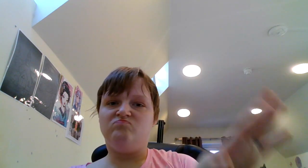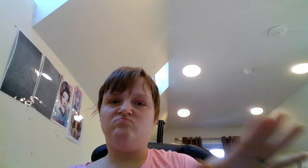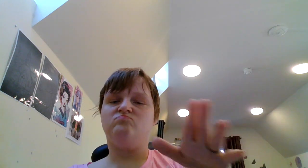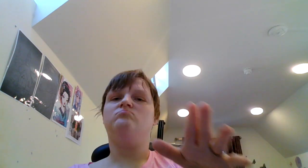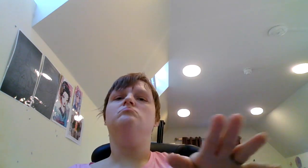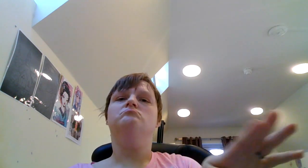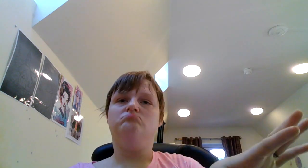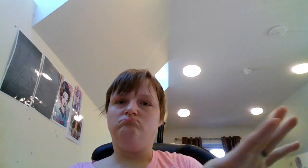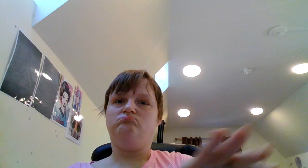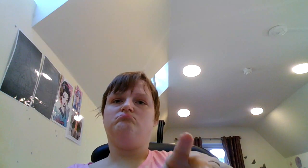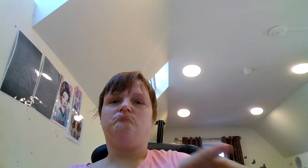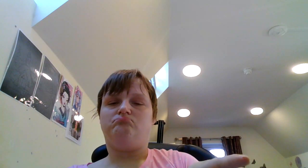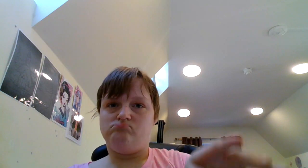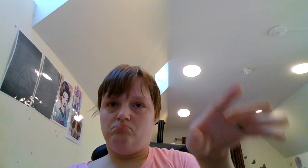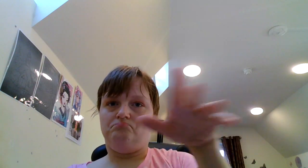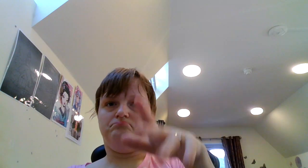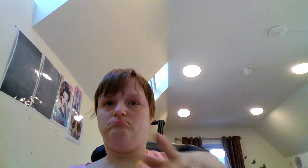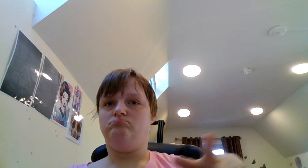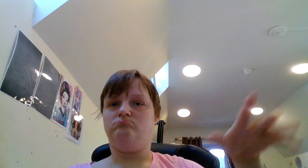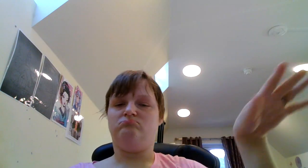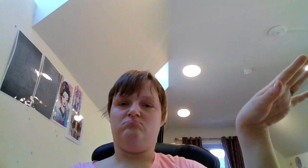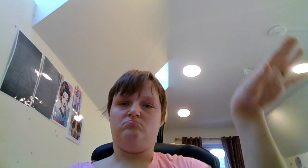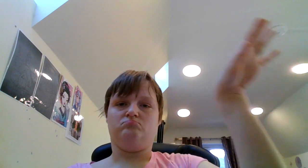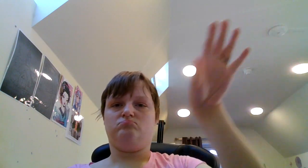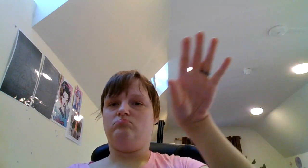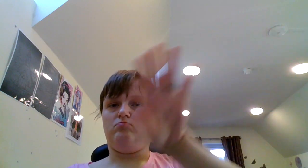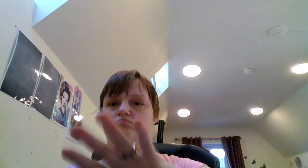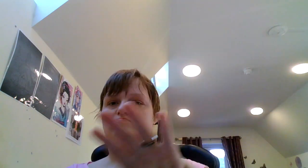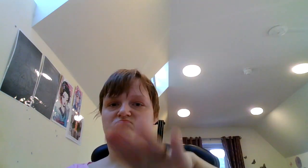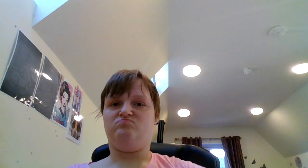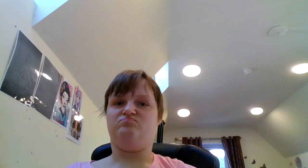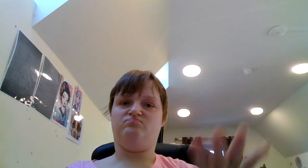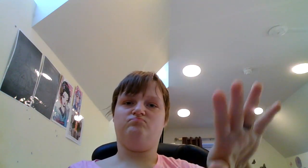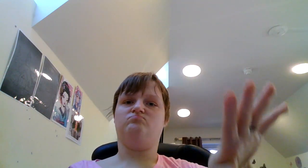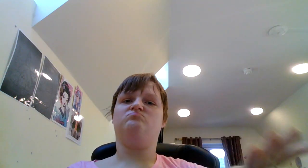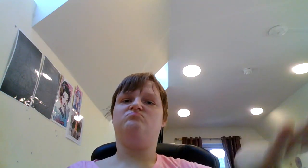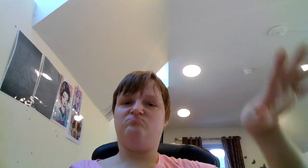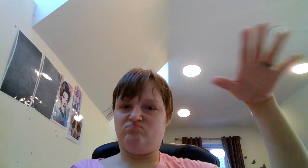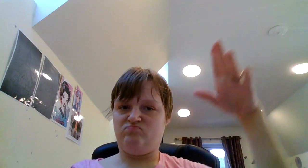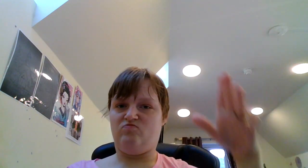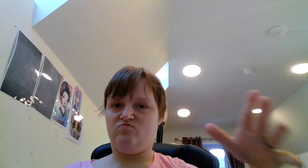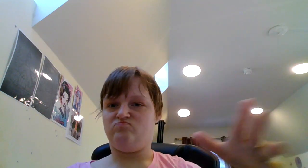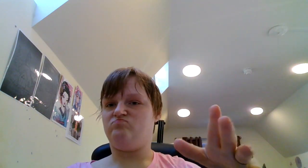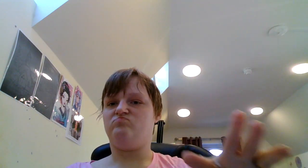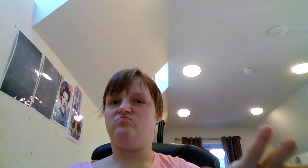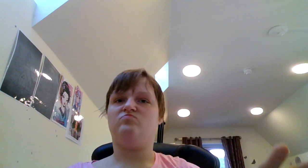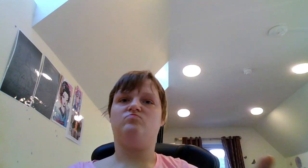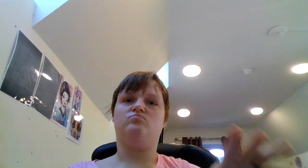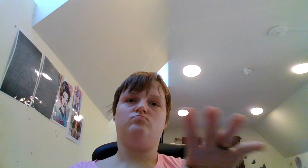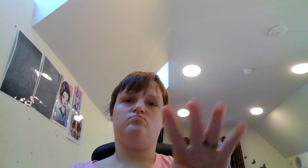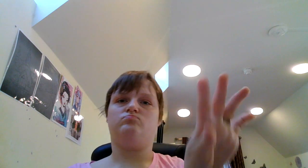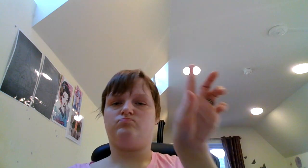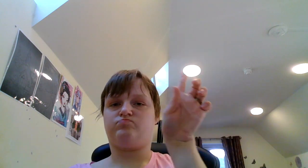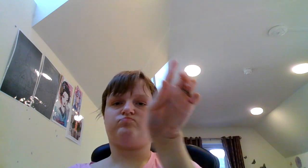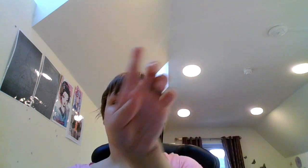prevent complications related to insulin resistance or lack thereof. In type 1 diabetes,